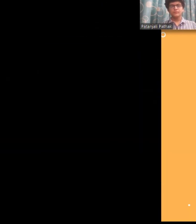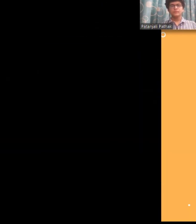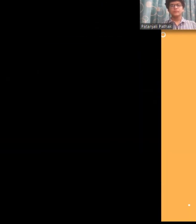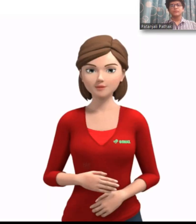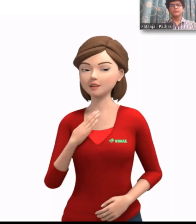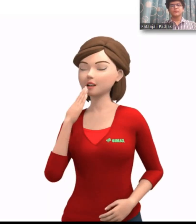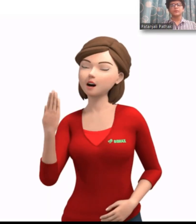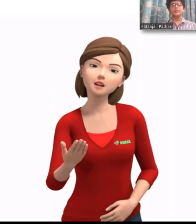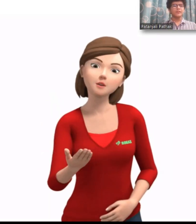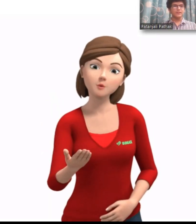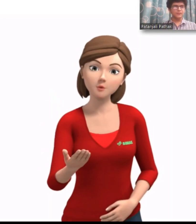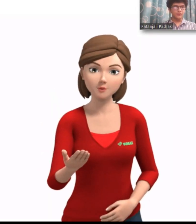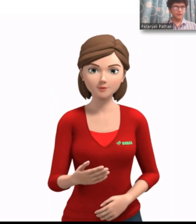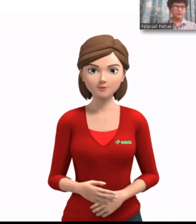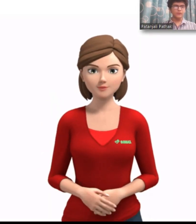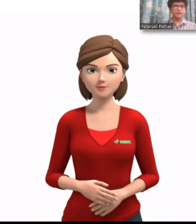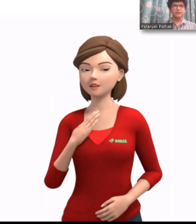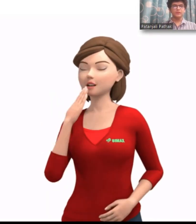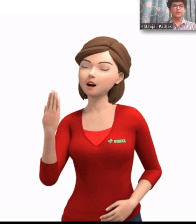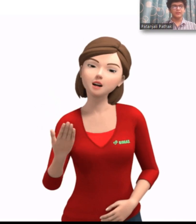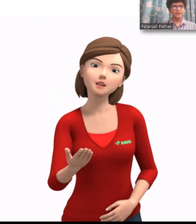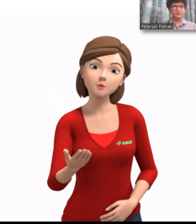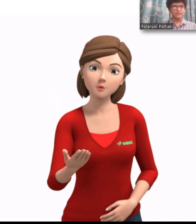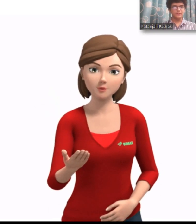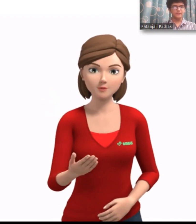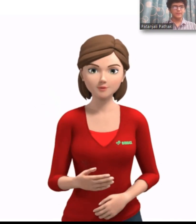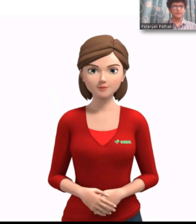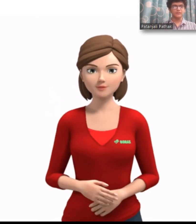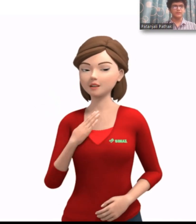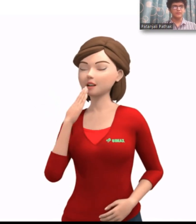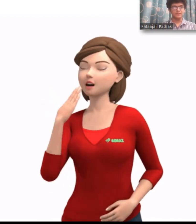So, I thank you all for attending this assembly.